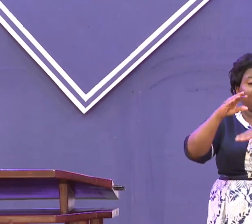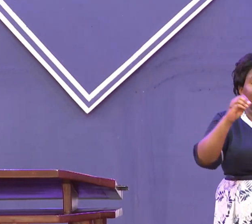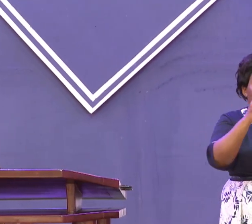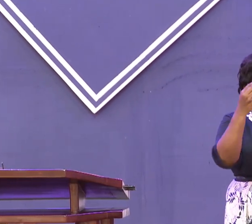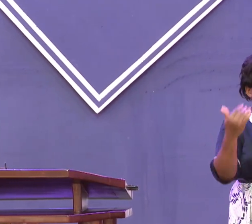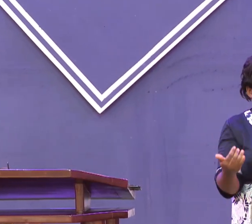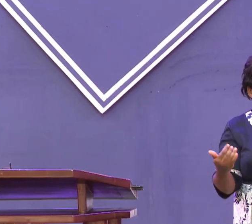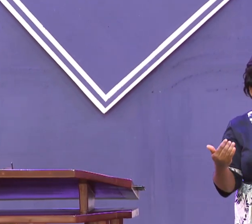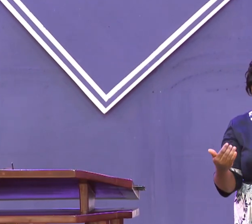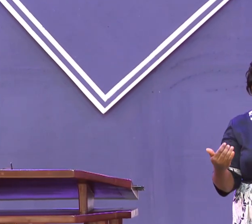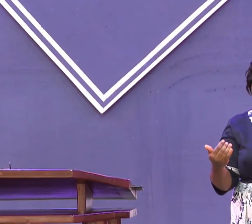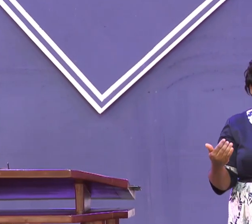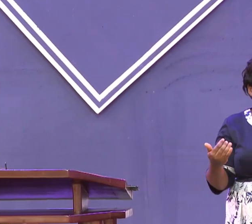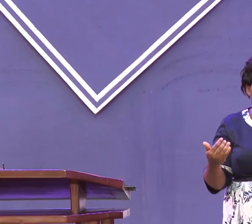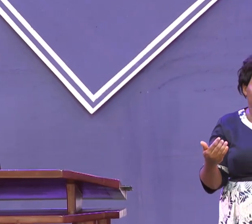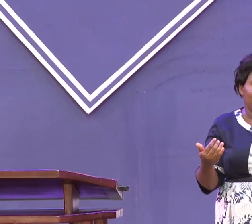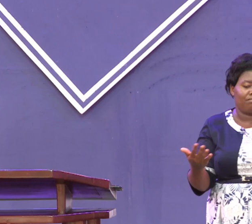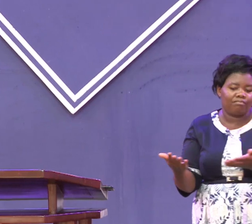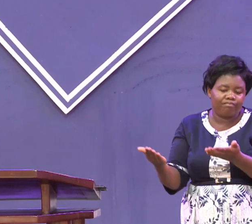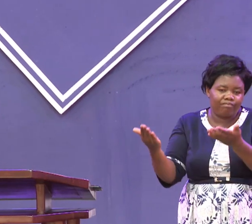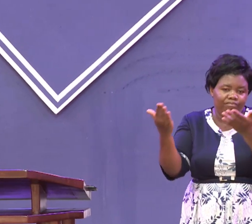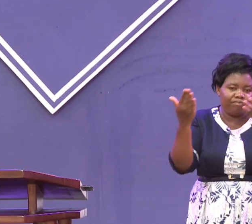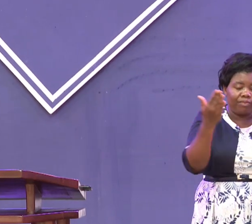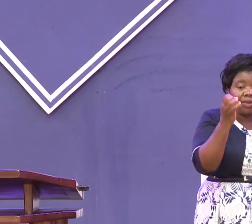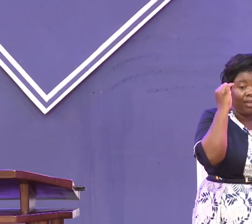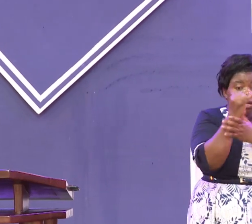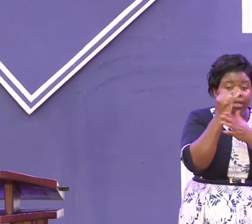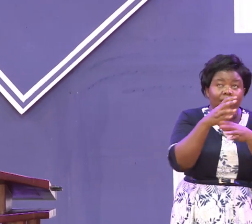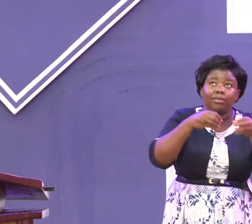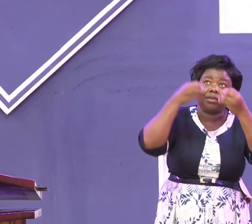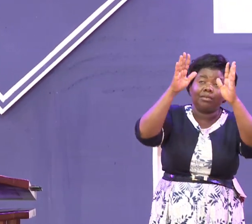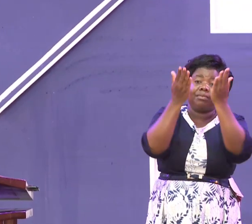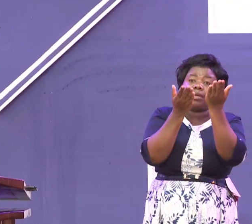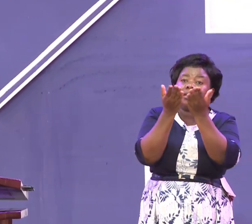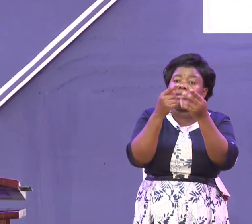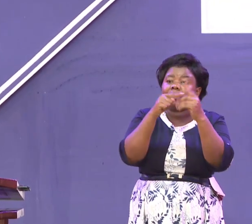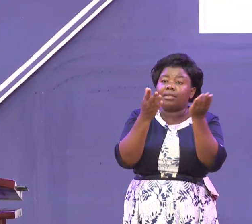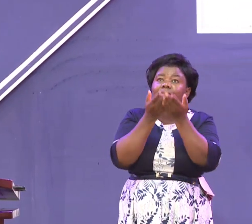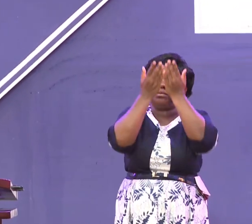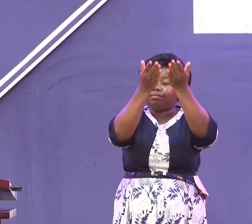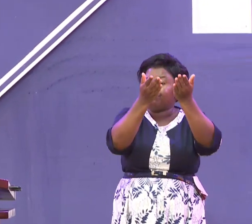to sacrifice his only son, he went to sacrifice him.